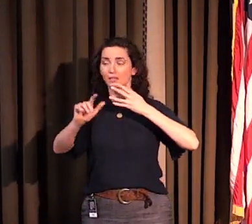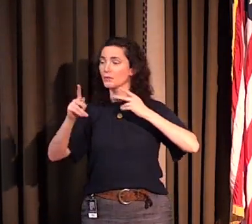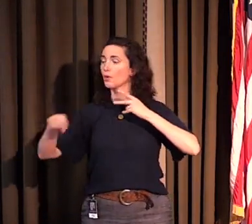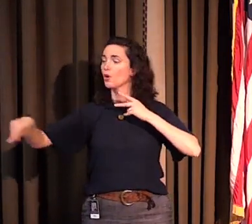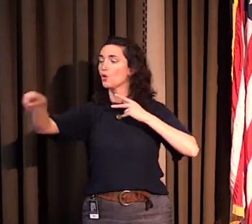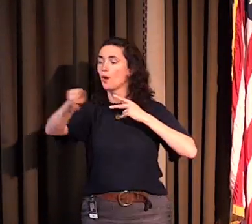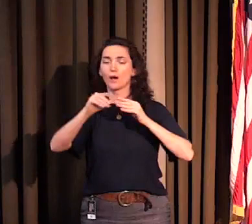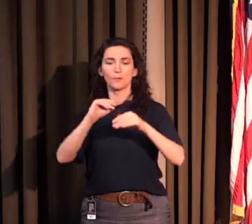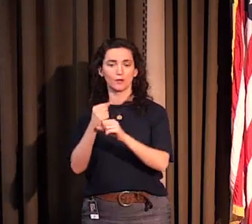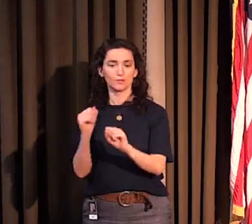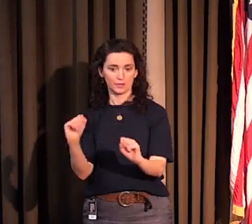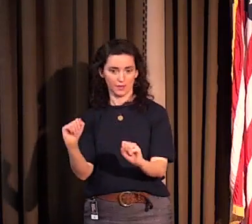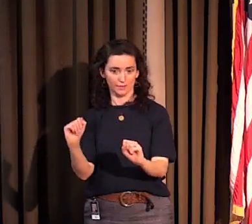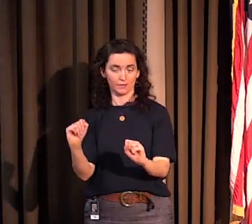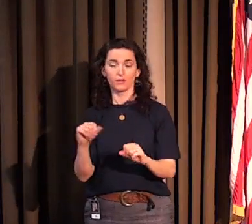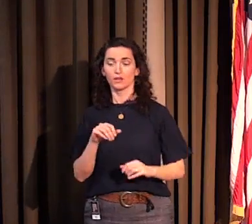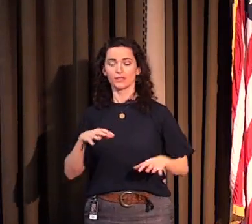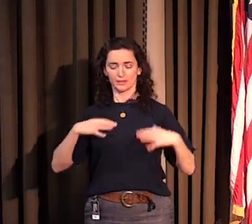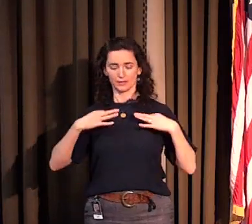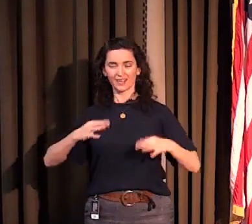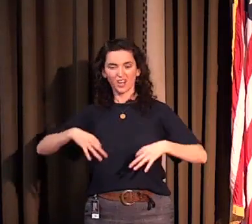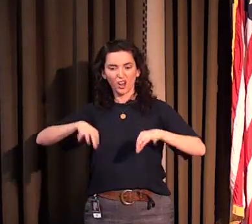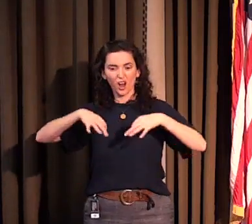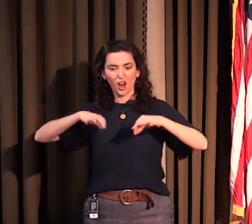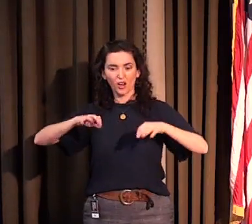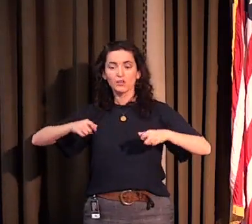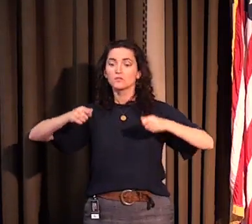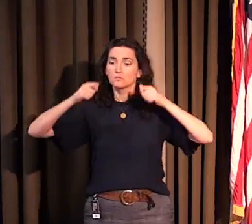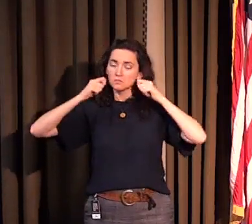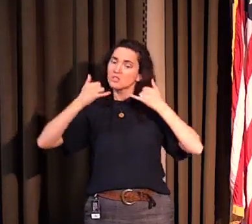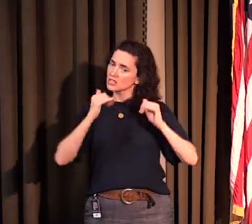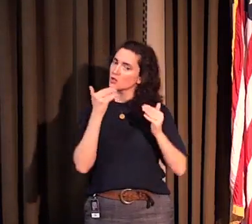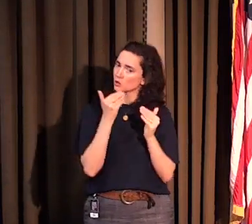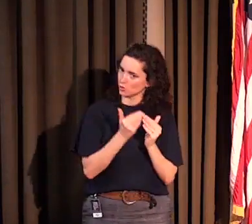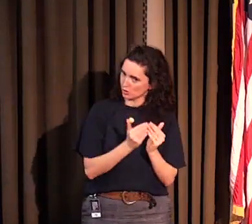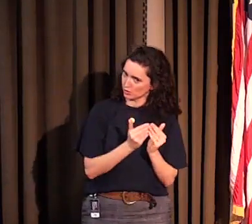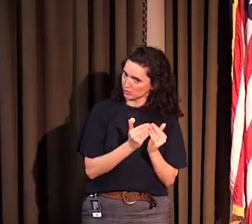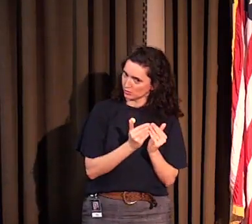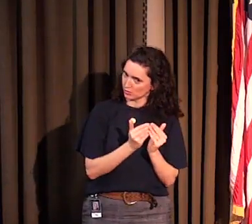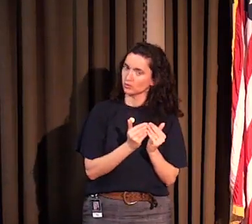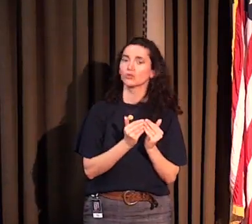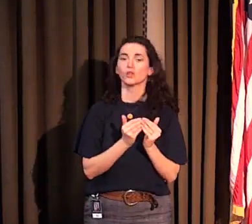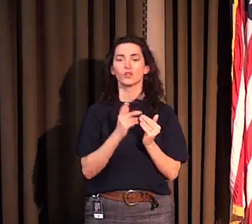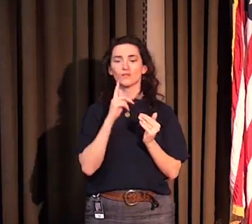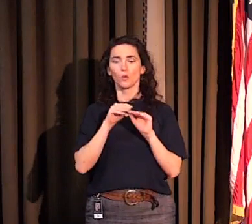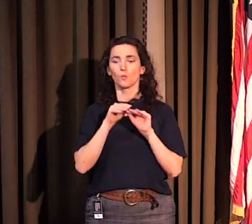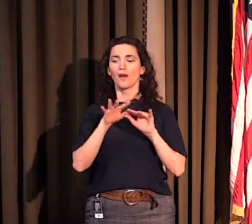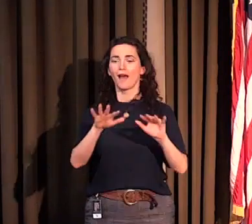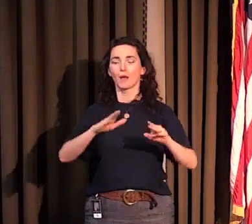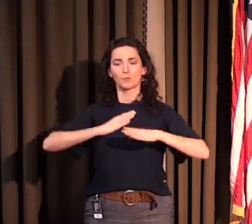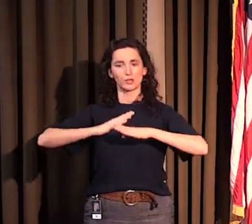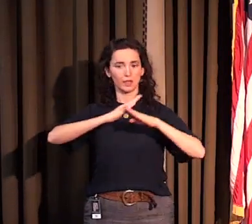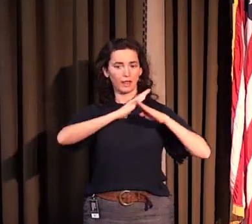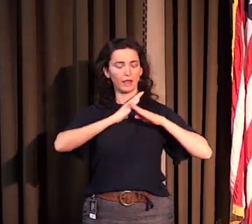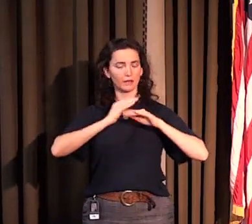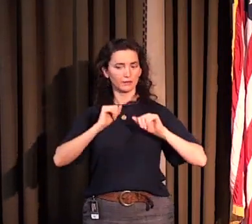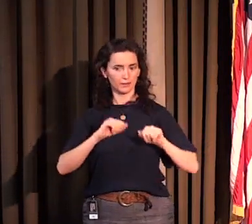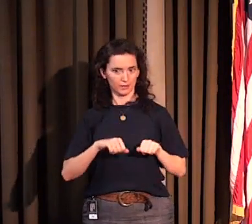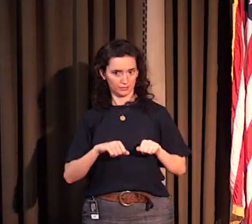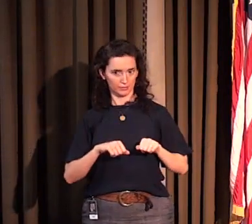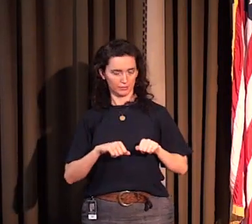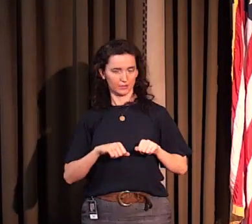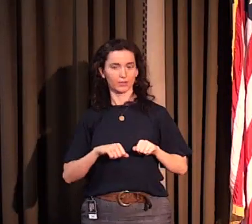else around. Cloth masks still perform well in protecting everyone else around you.